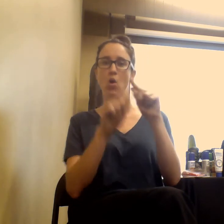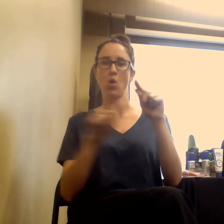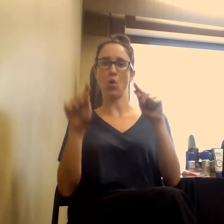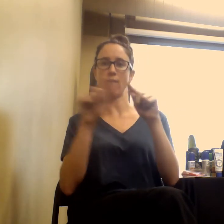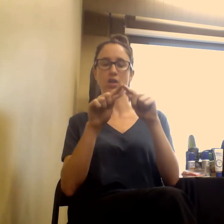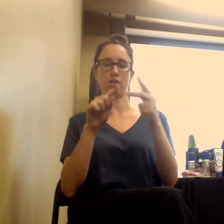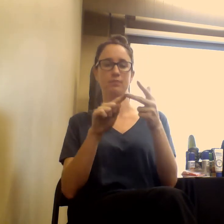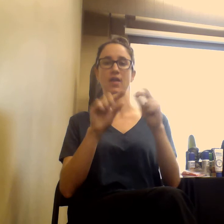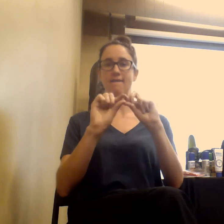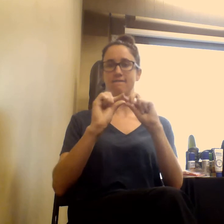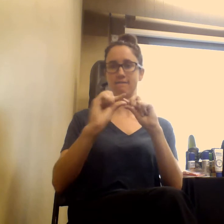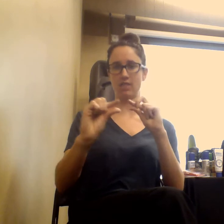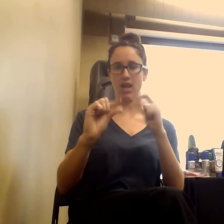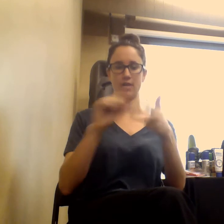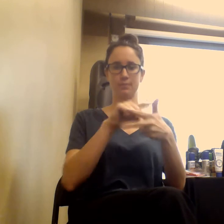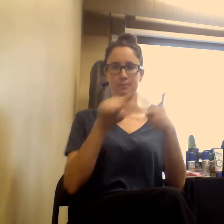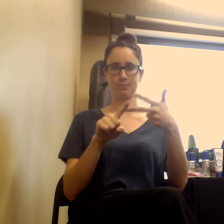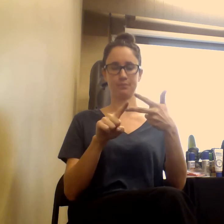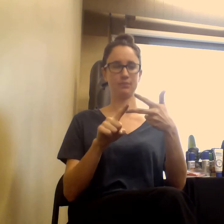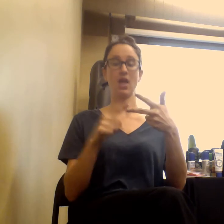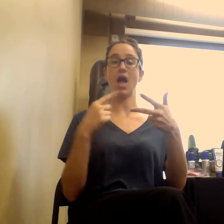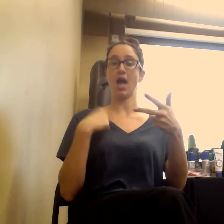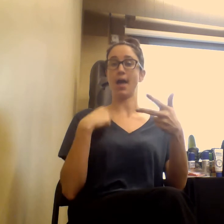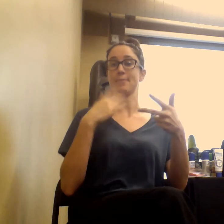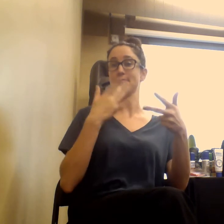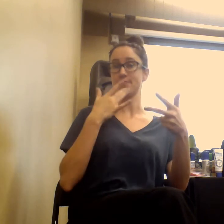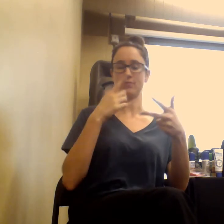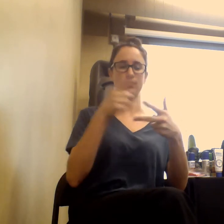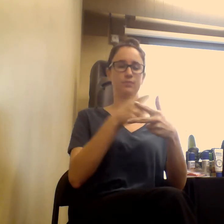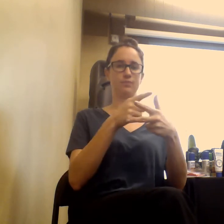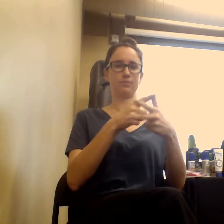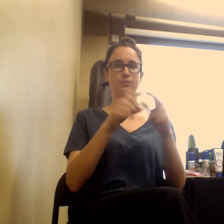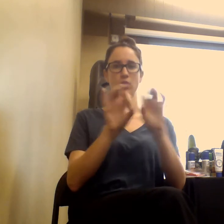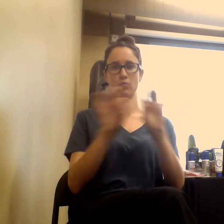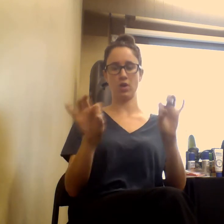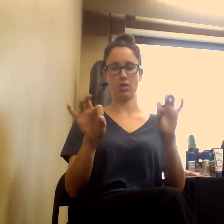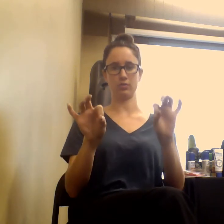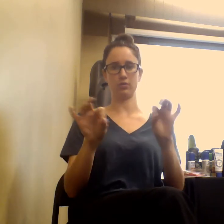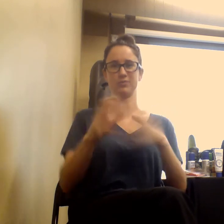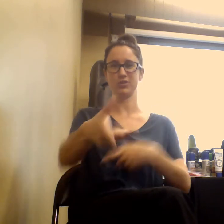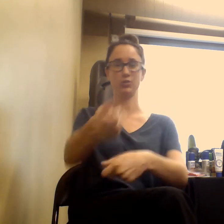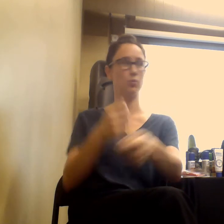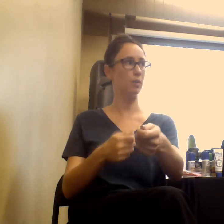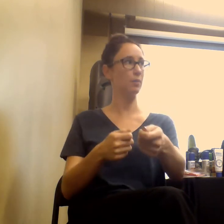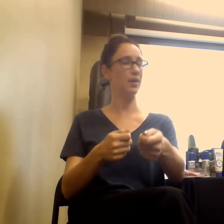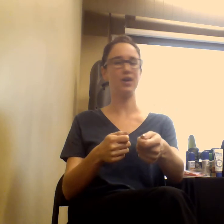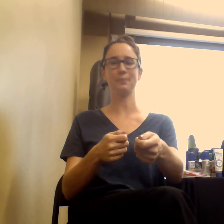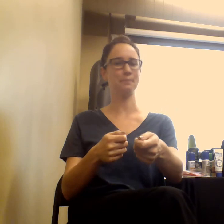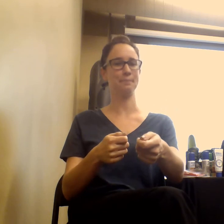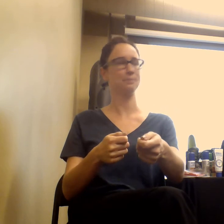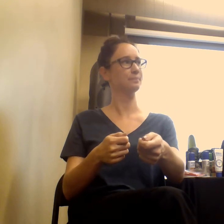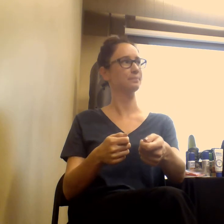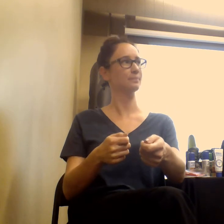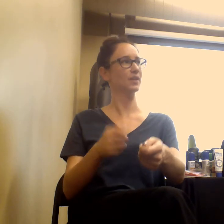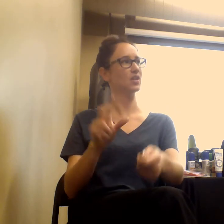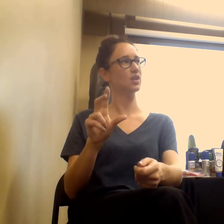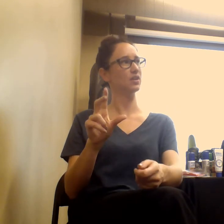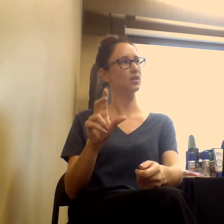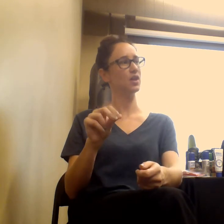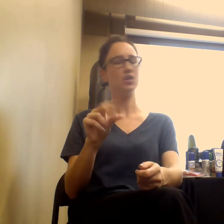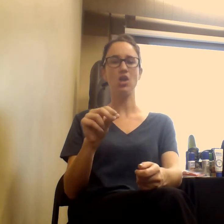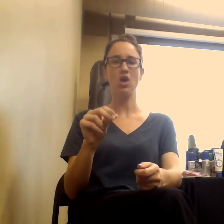flat. Am I going to give these guys up for brand new ones tomorrow? Nah. I'm going to wear these till they're gone. I